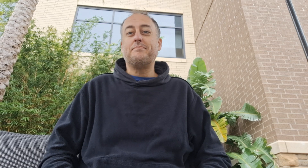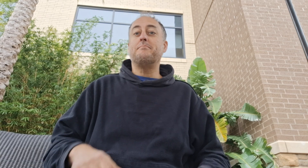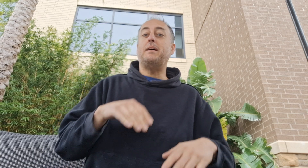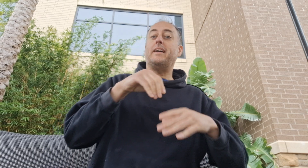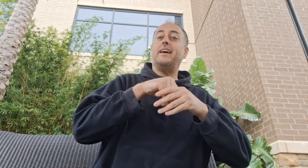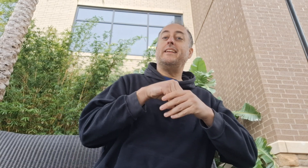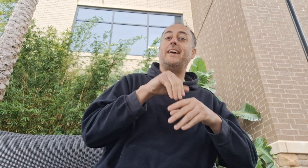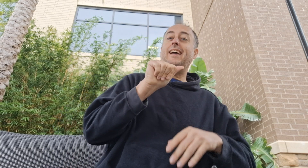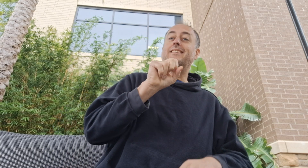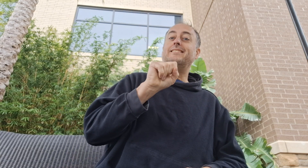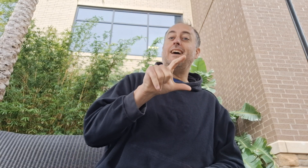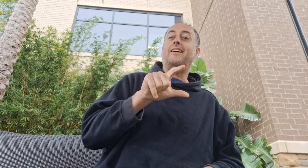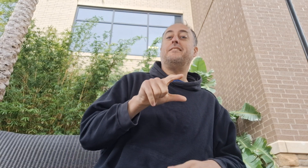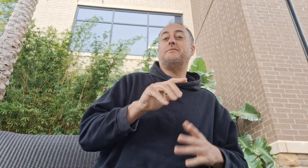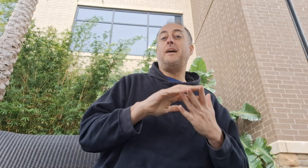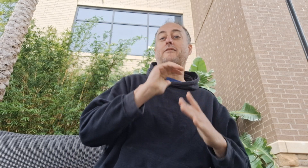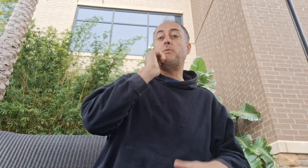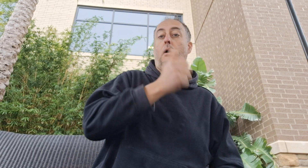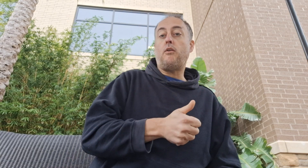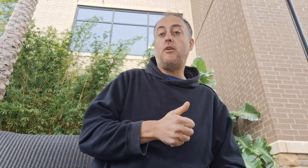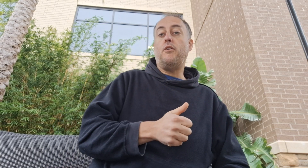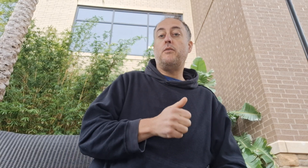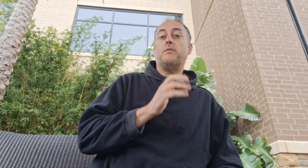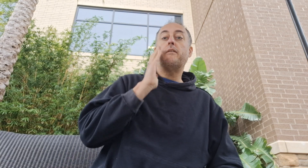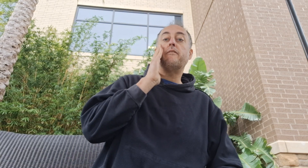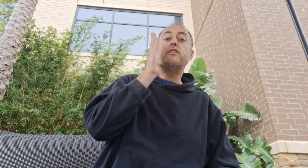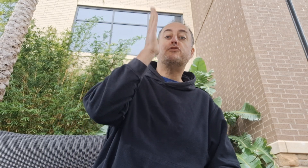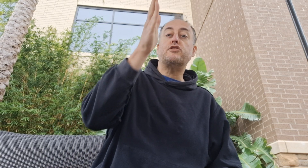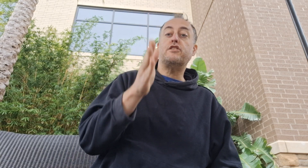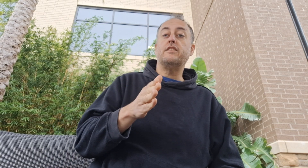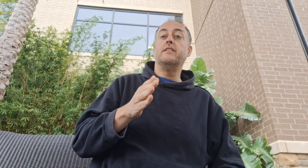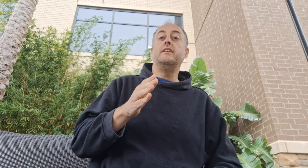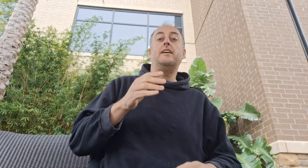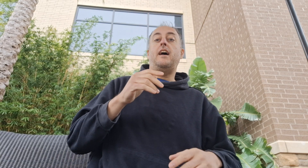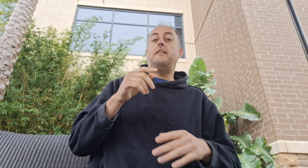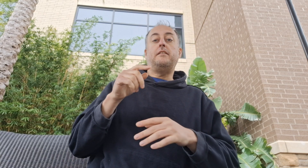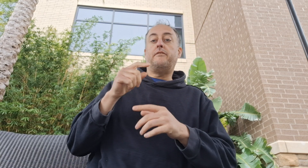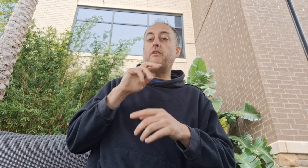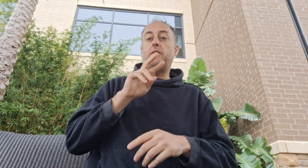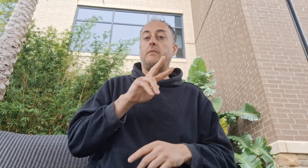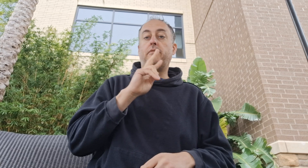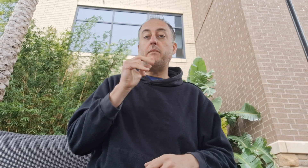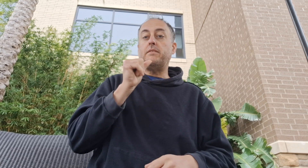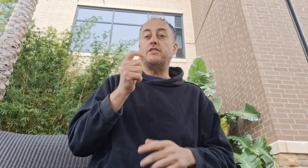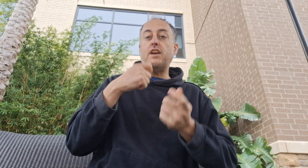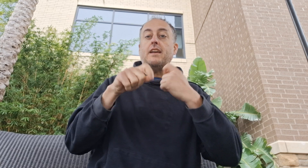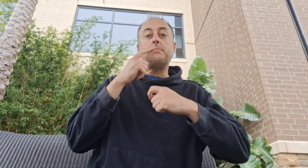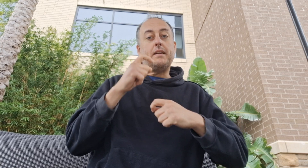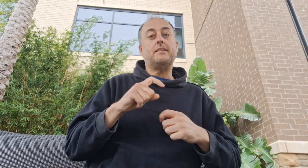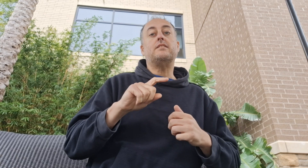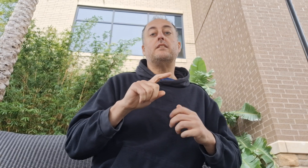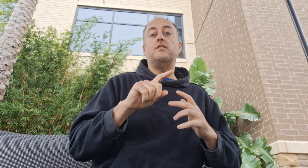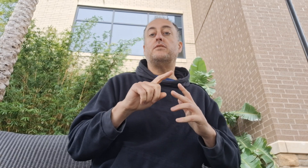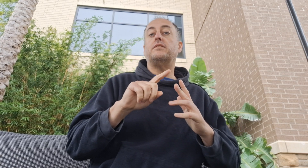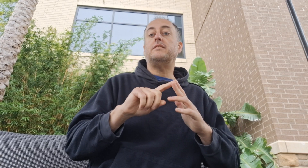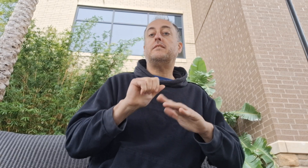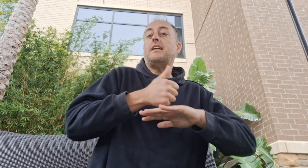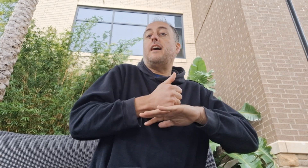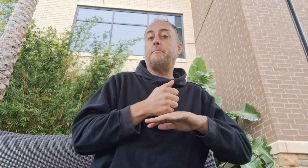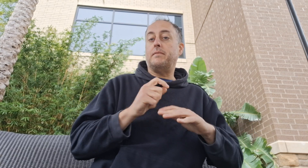But in ASL, we have tomorrow, future, and the verb doesn't change because you set it up at